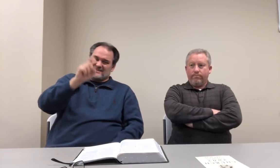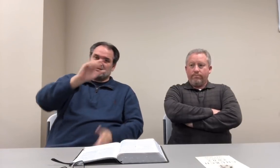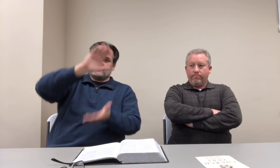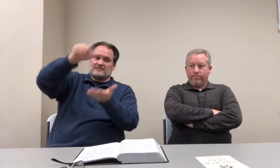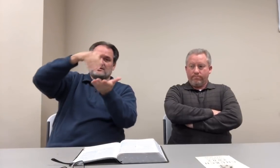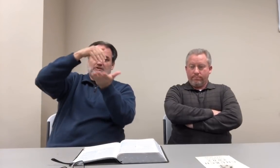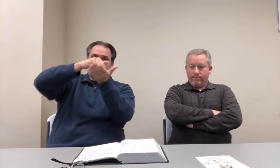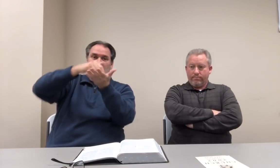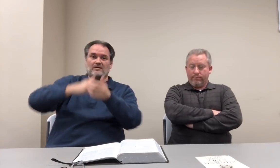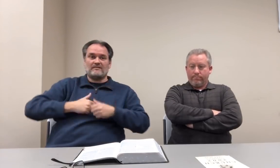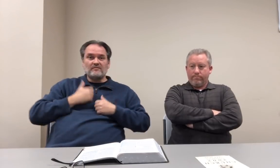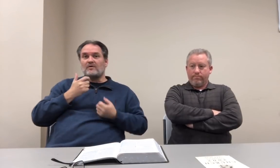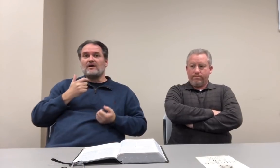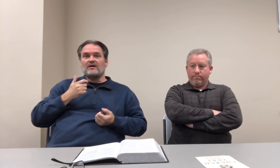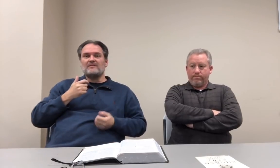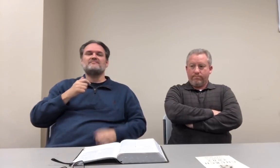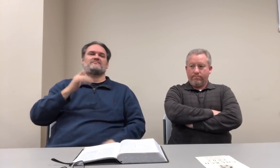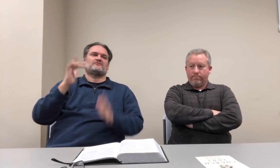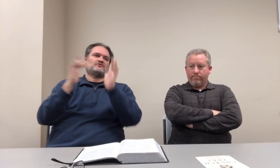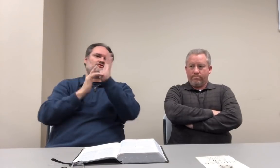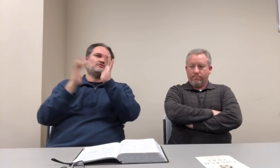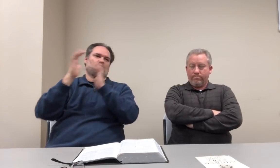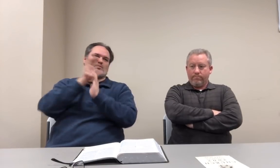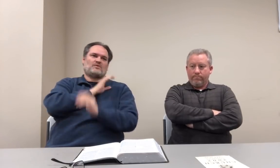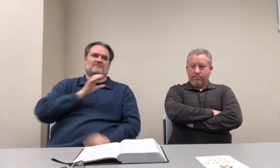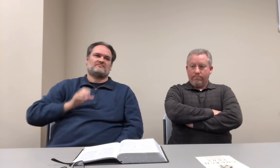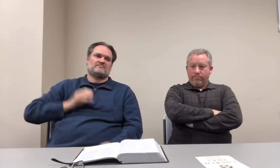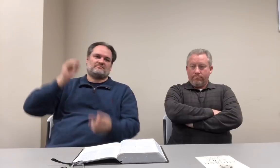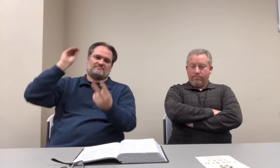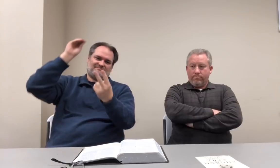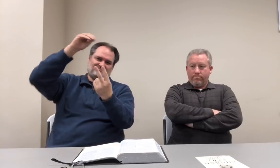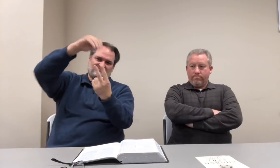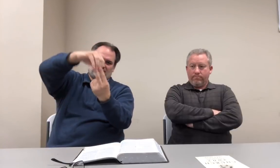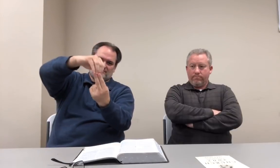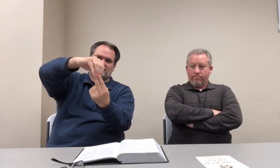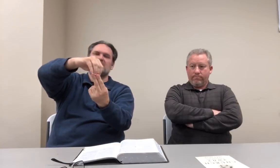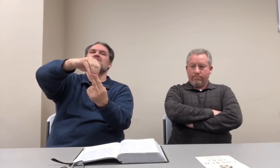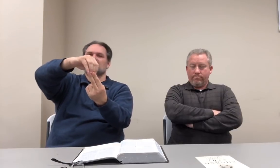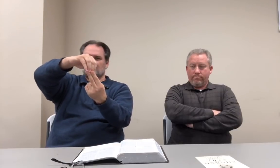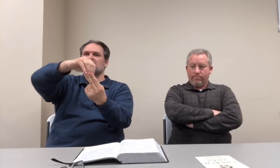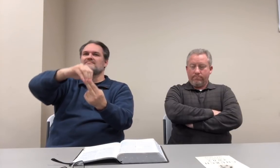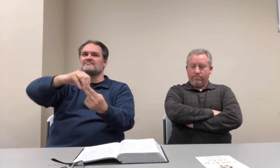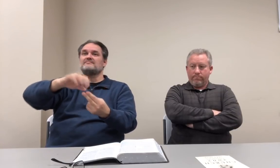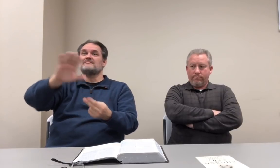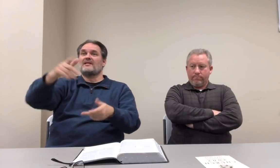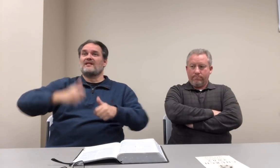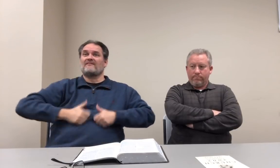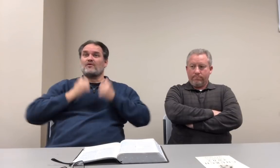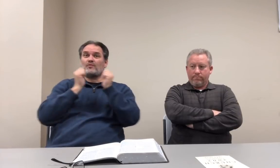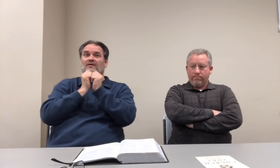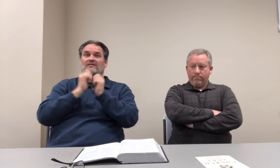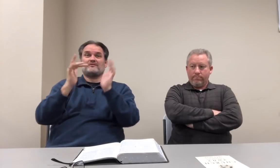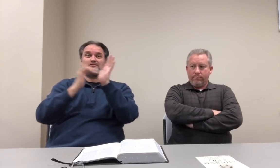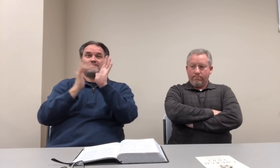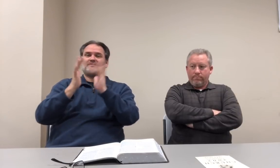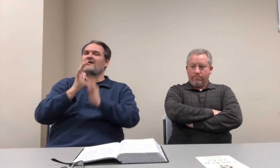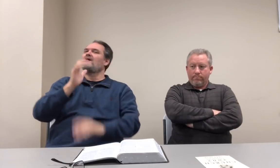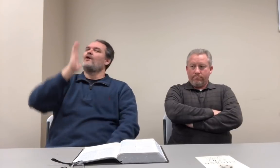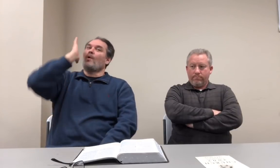He said, those passages in Scripture in which God is said to repent are to be interpreted on the same principles as